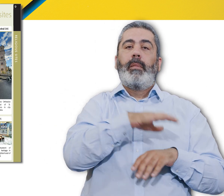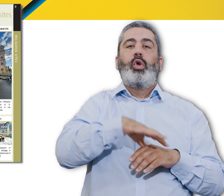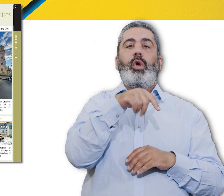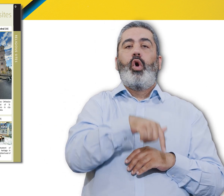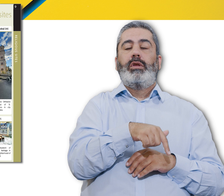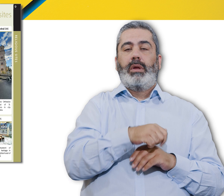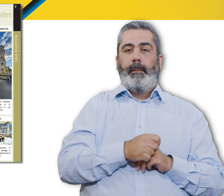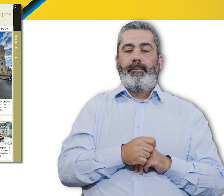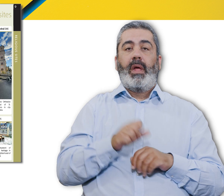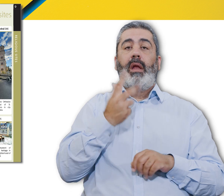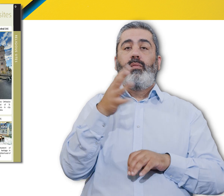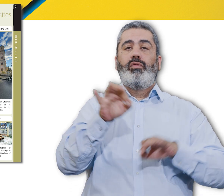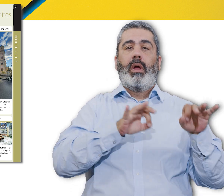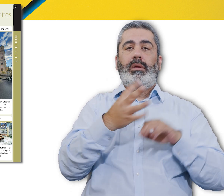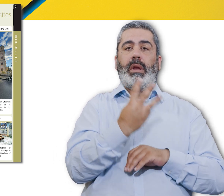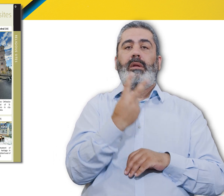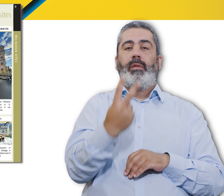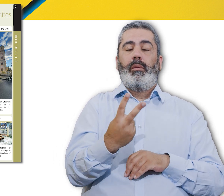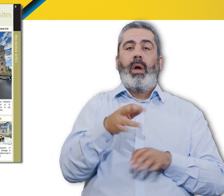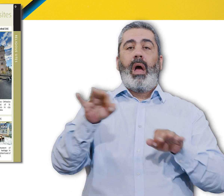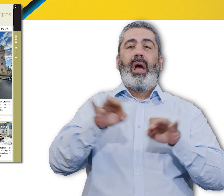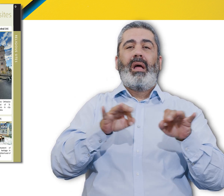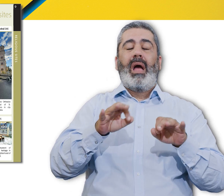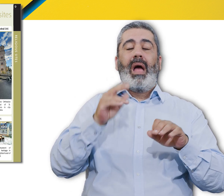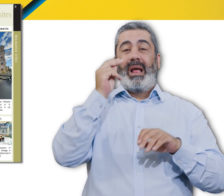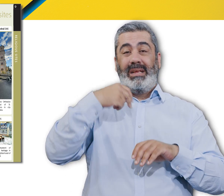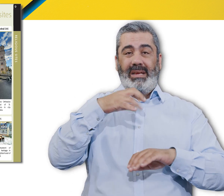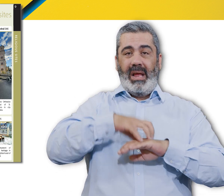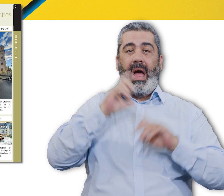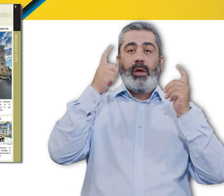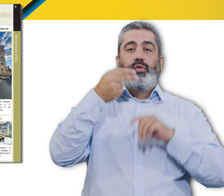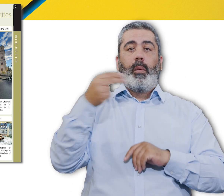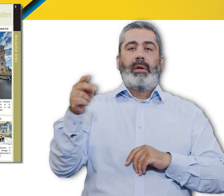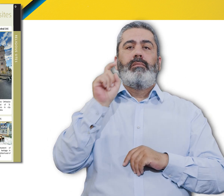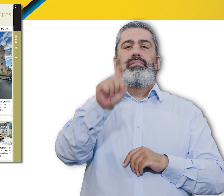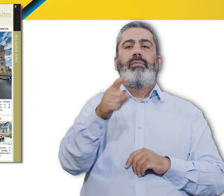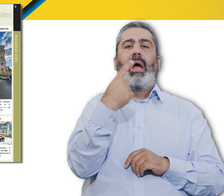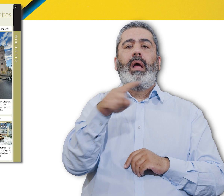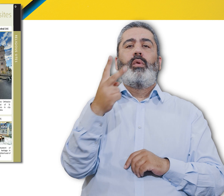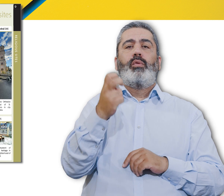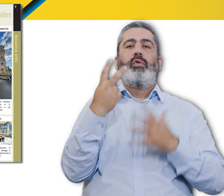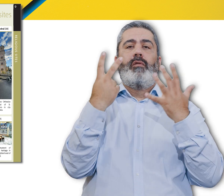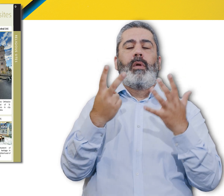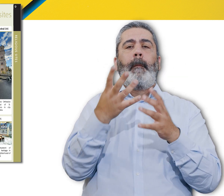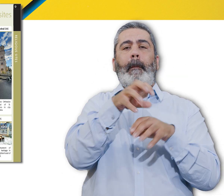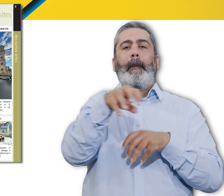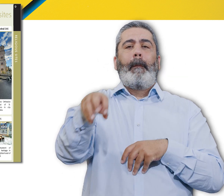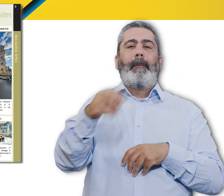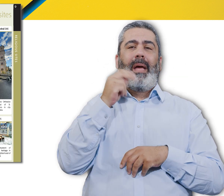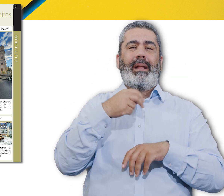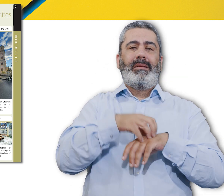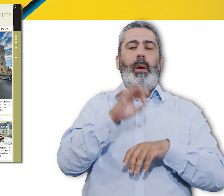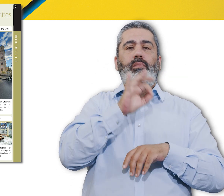St. Thomas Church. Point 32 on the map number 127. It is a simple nave chapel in Gorica